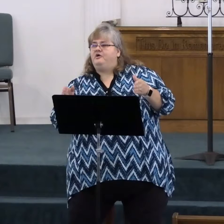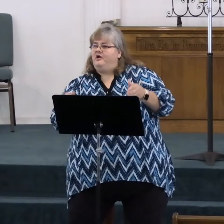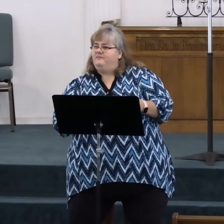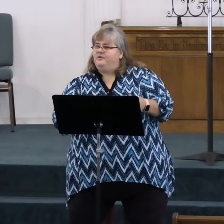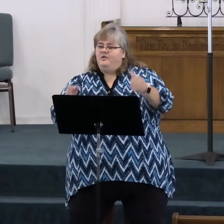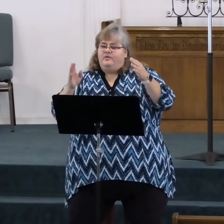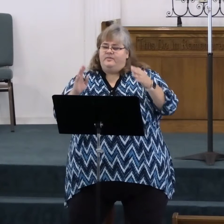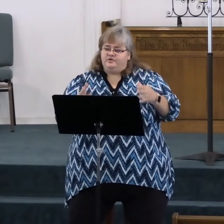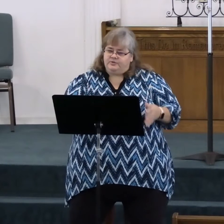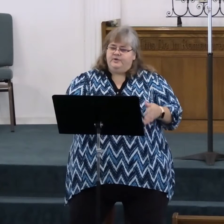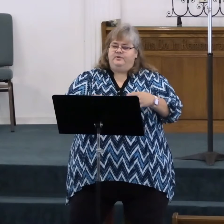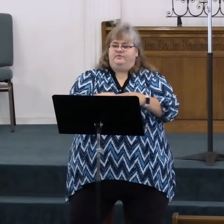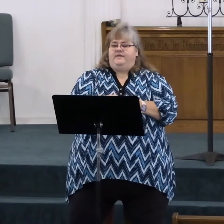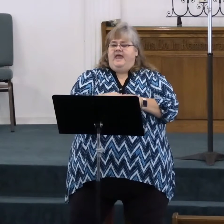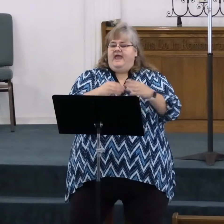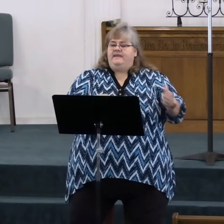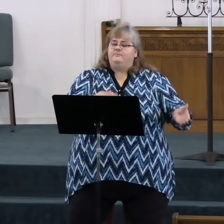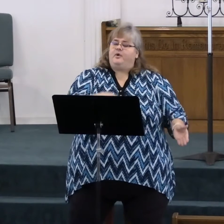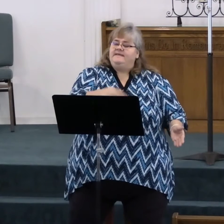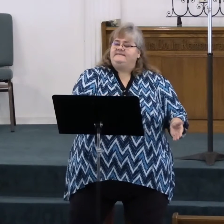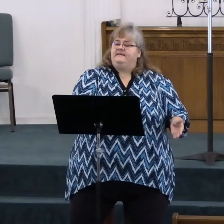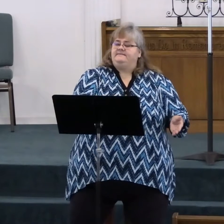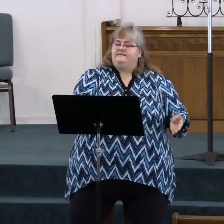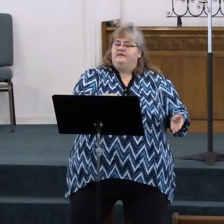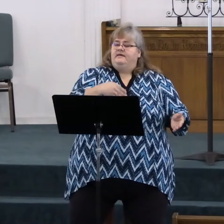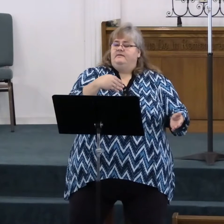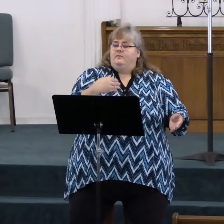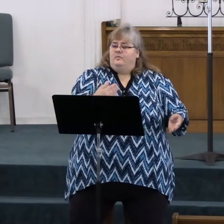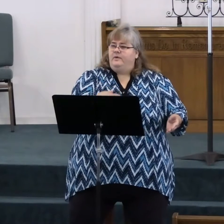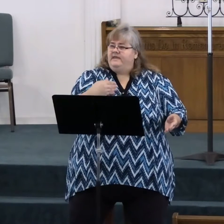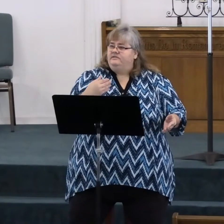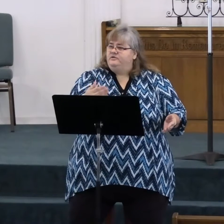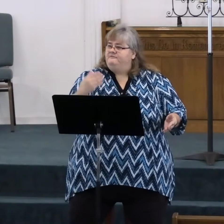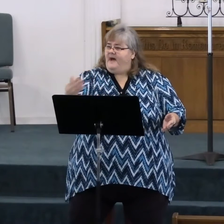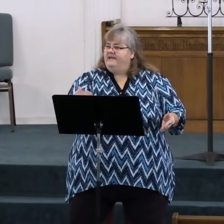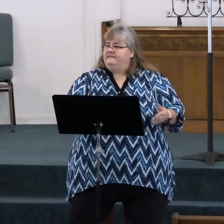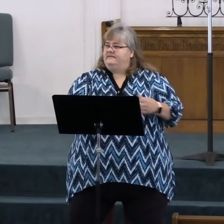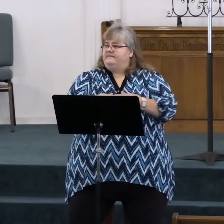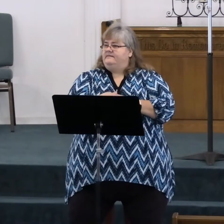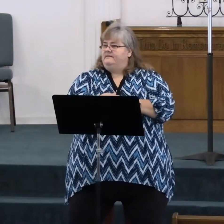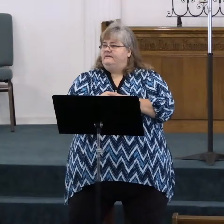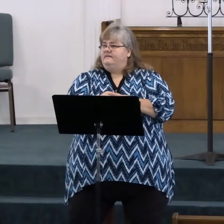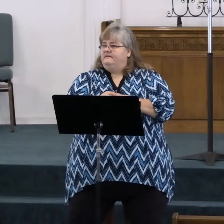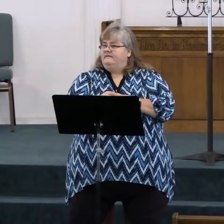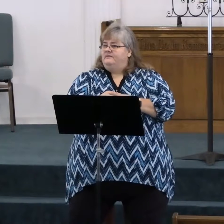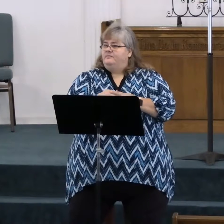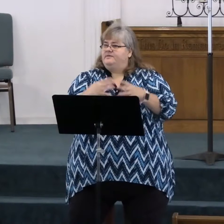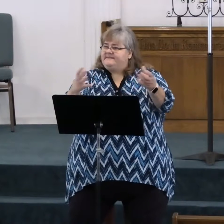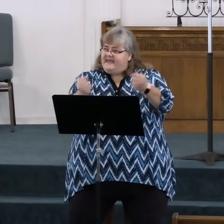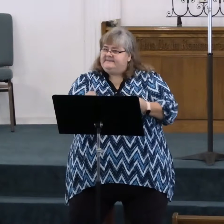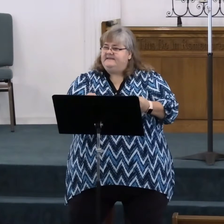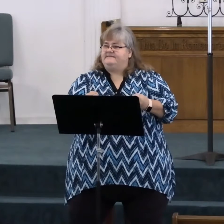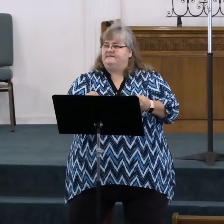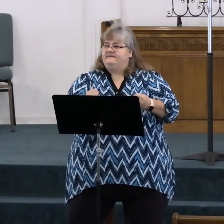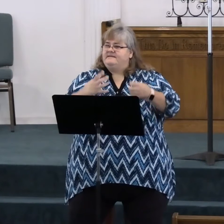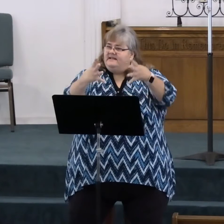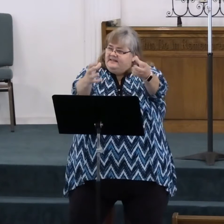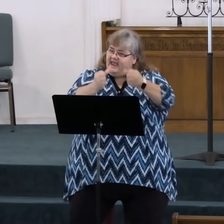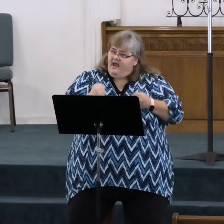uncover the truth and embrace it when you find it? Possess it. Lay